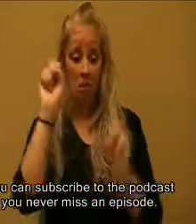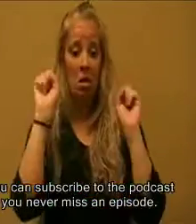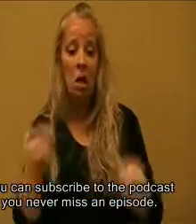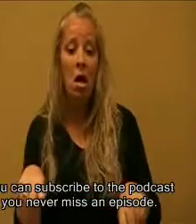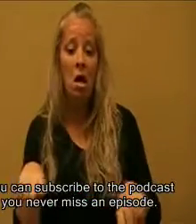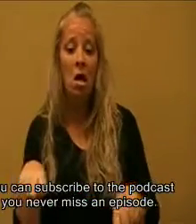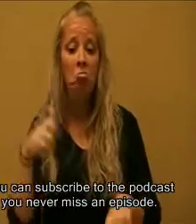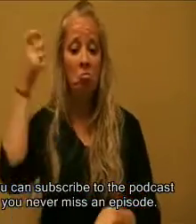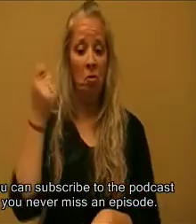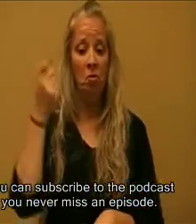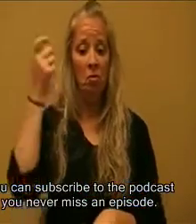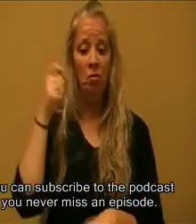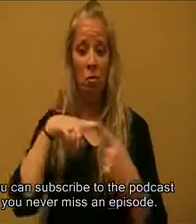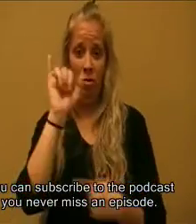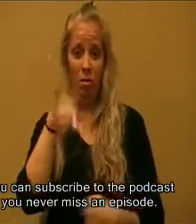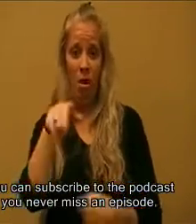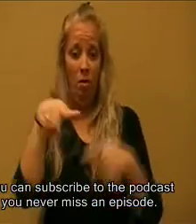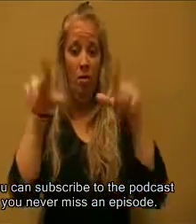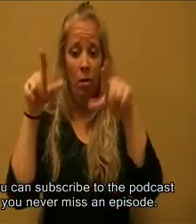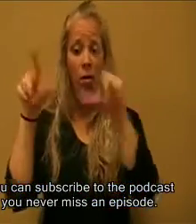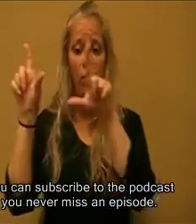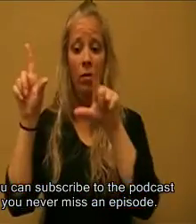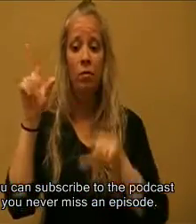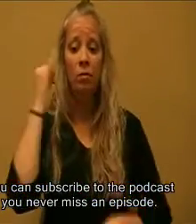You can subscribe to the podcast so you never miss an episode.